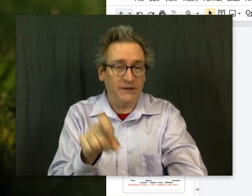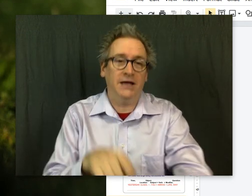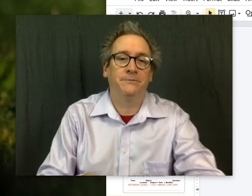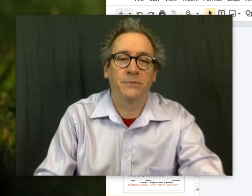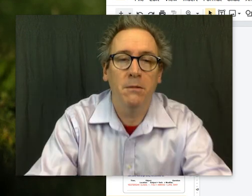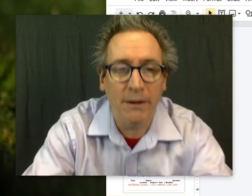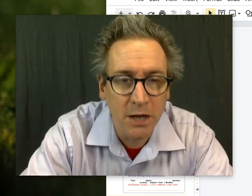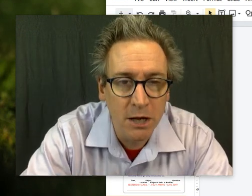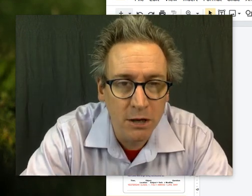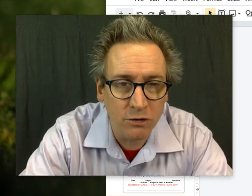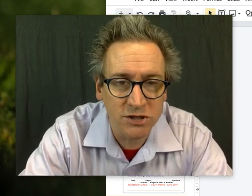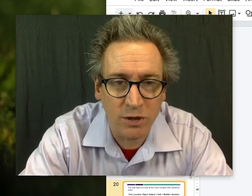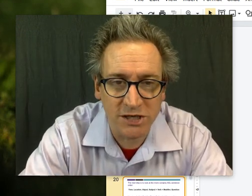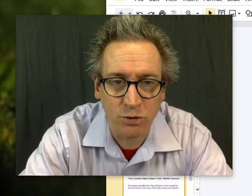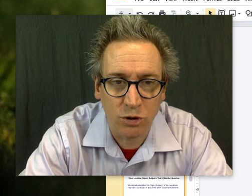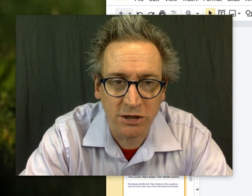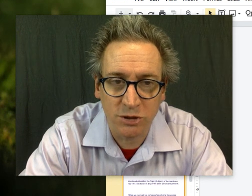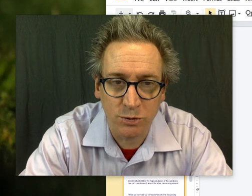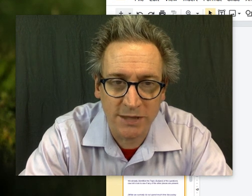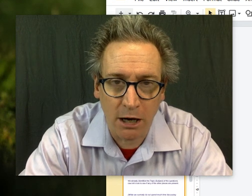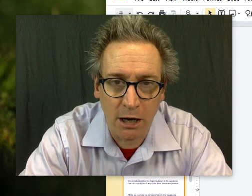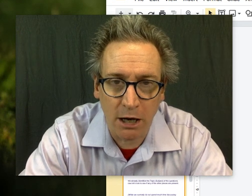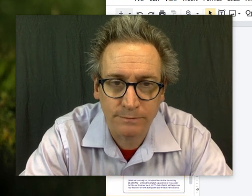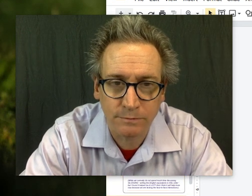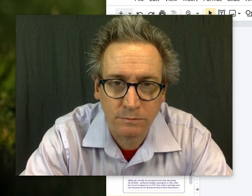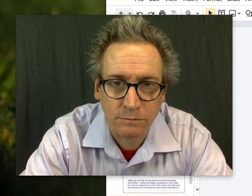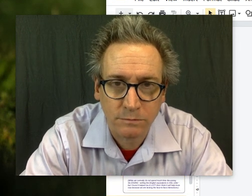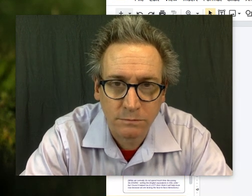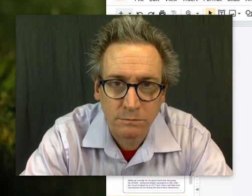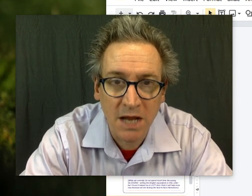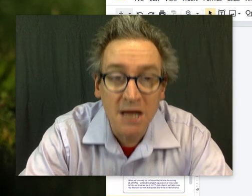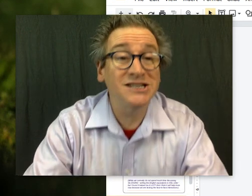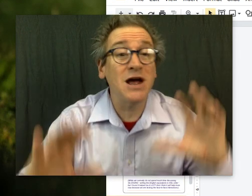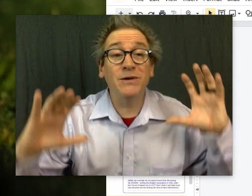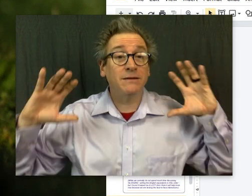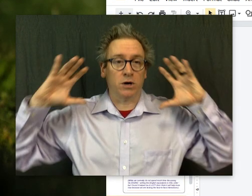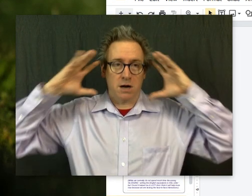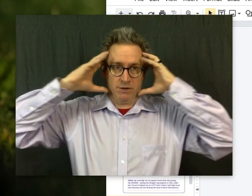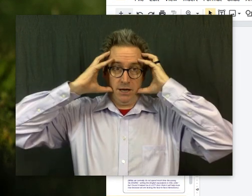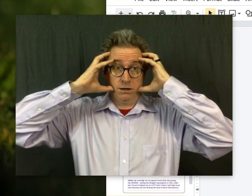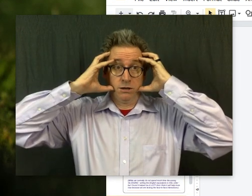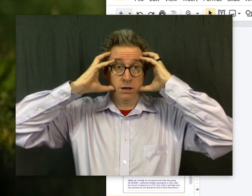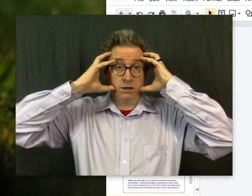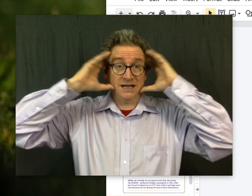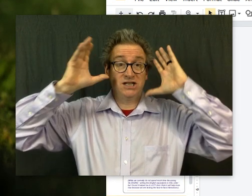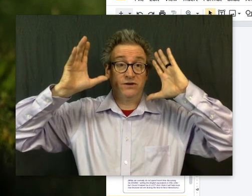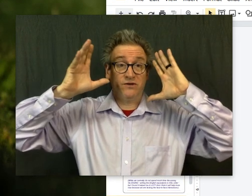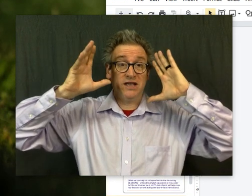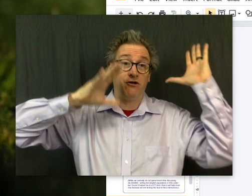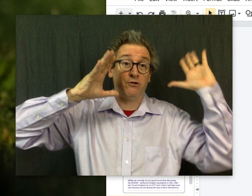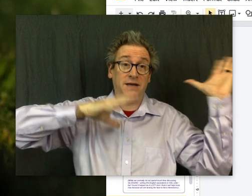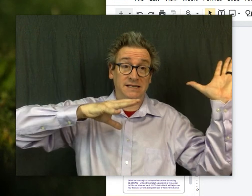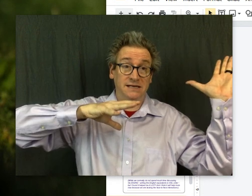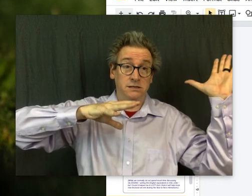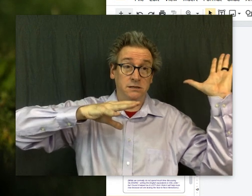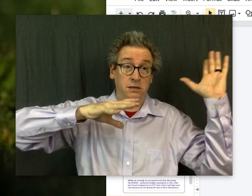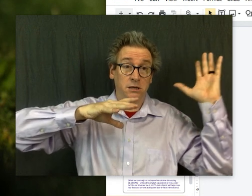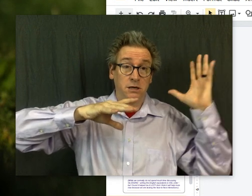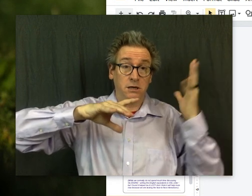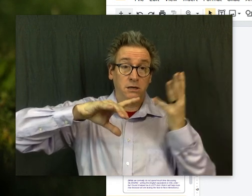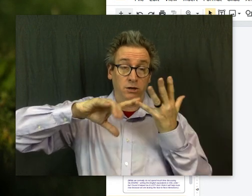right at the end, but there's no question word to tack on. So now we get more complicated. Let's look for the other